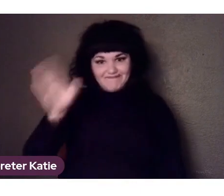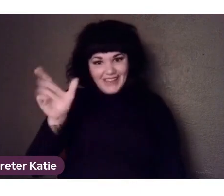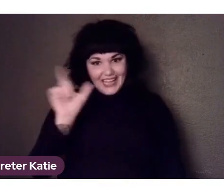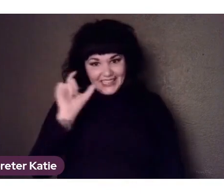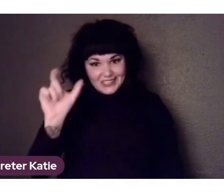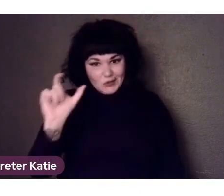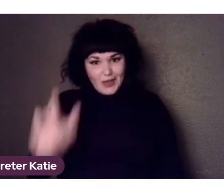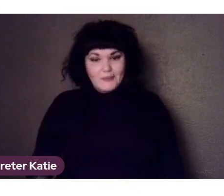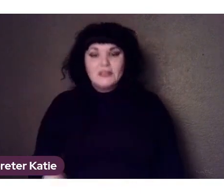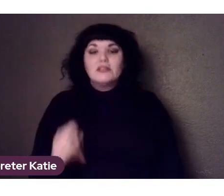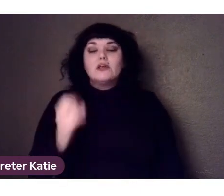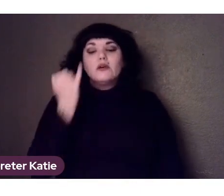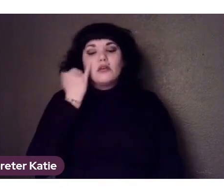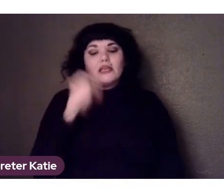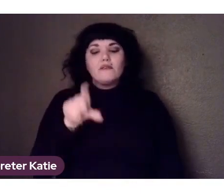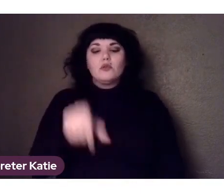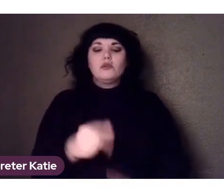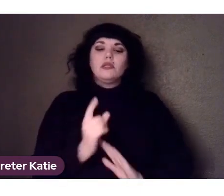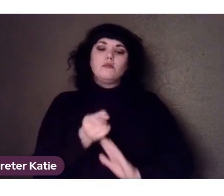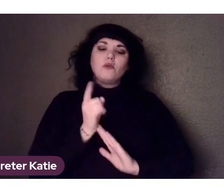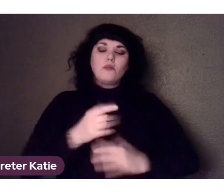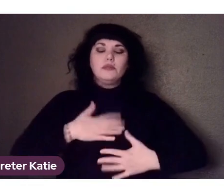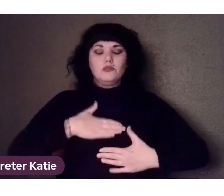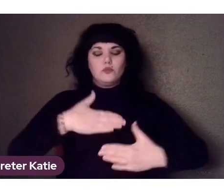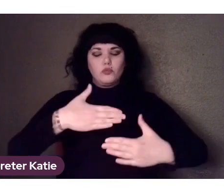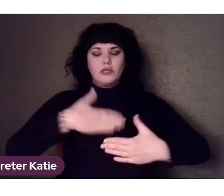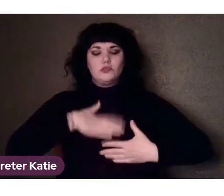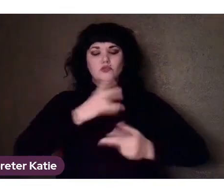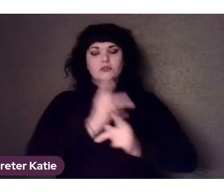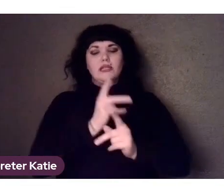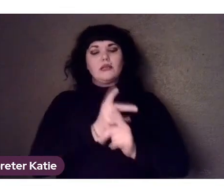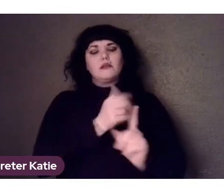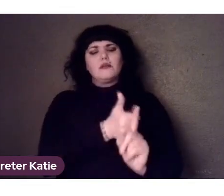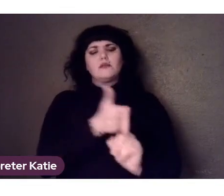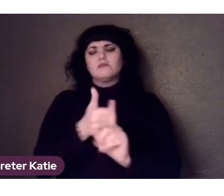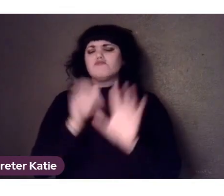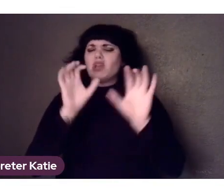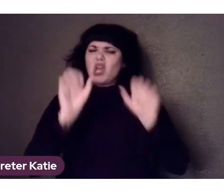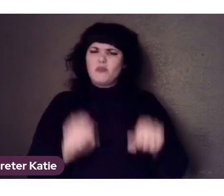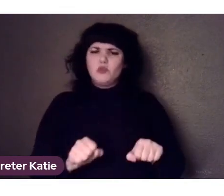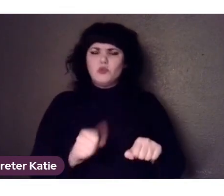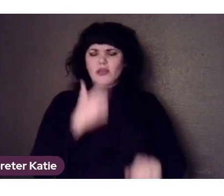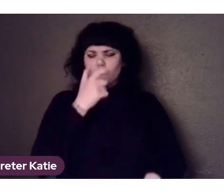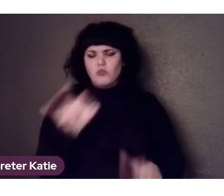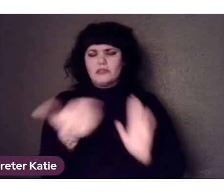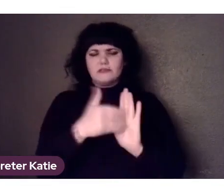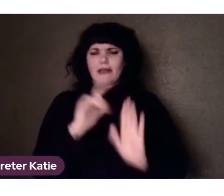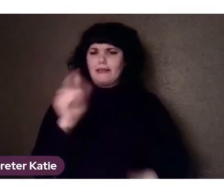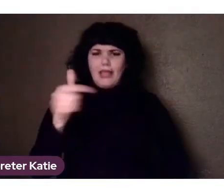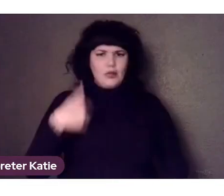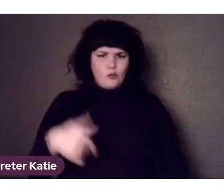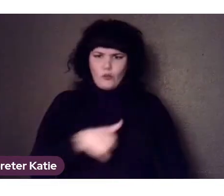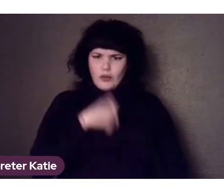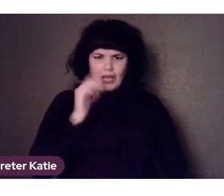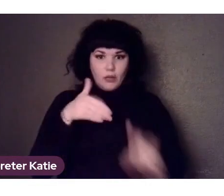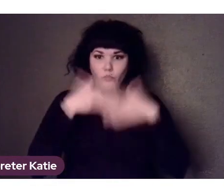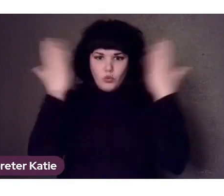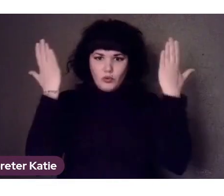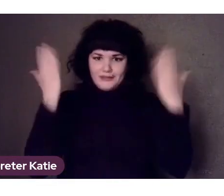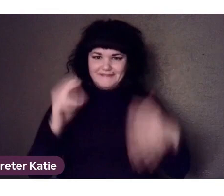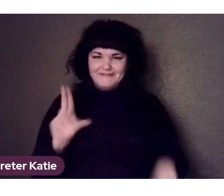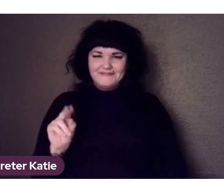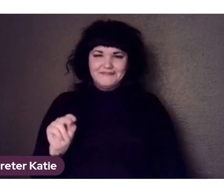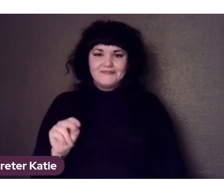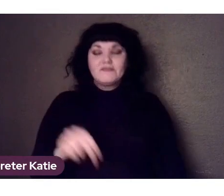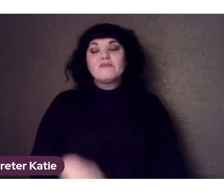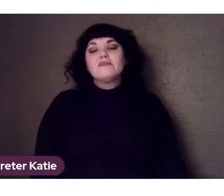So if you need a moment to breathe or to take care of yourself, you can always come back and watch it later. We're not going anywhere. And Lord